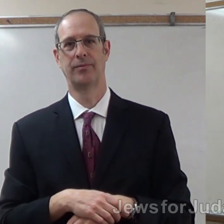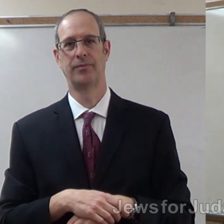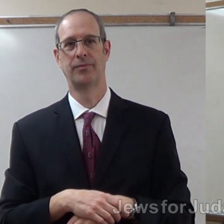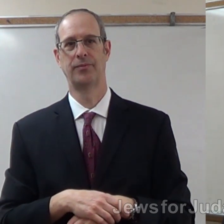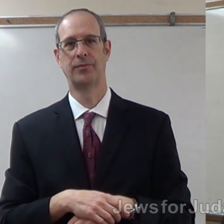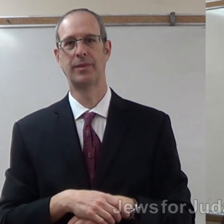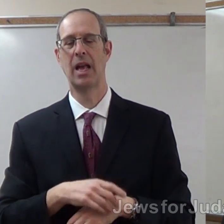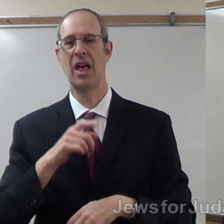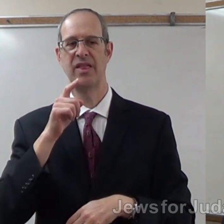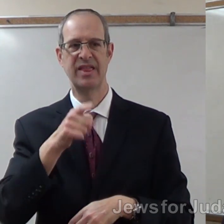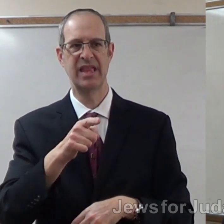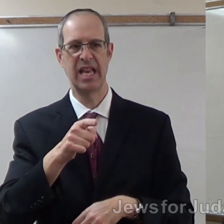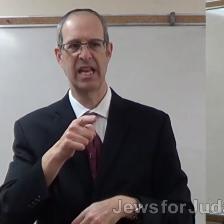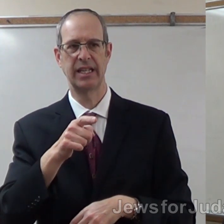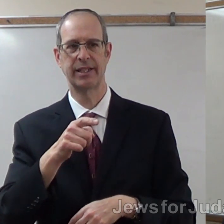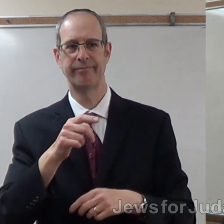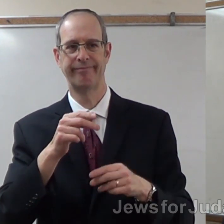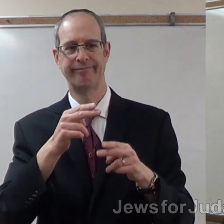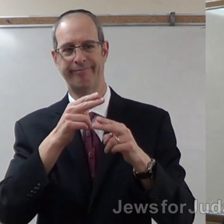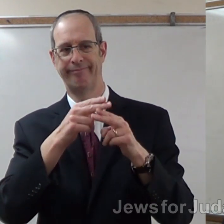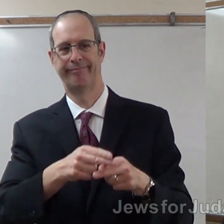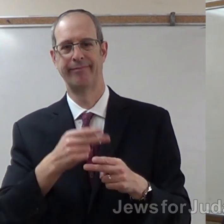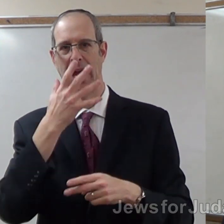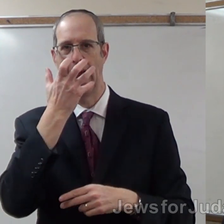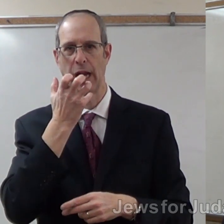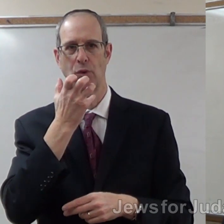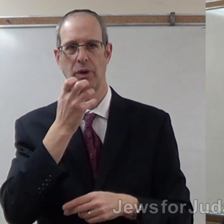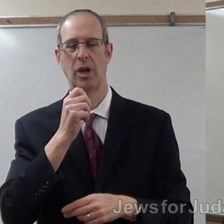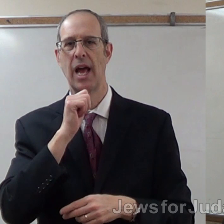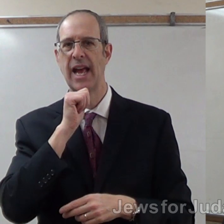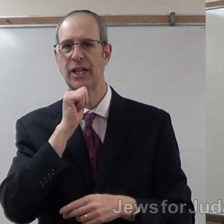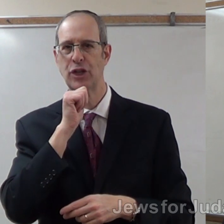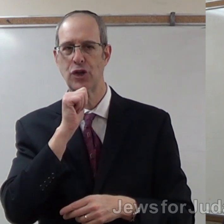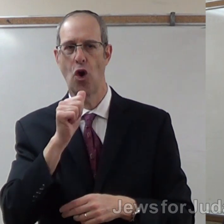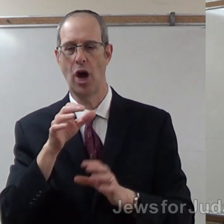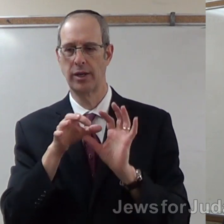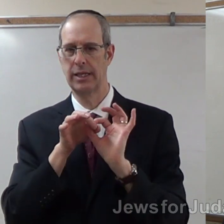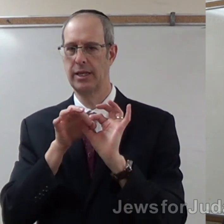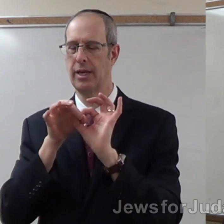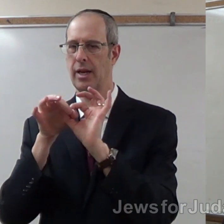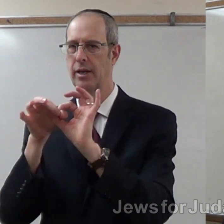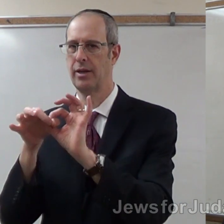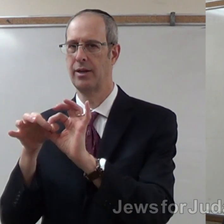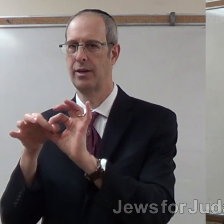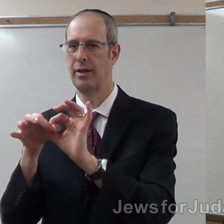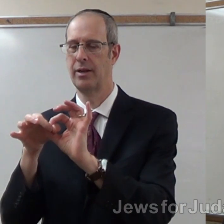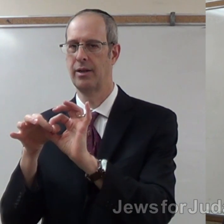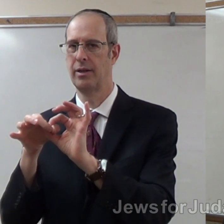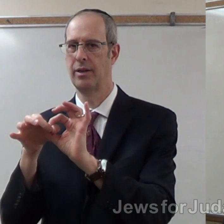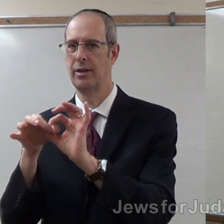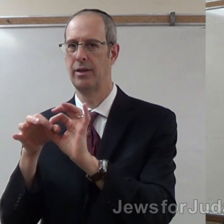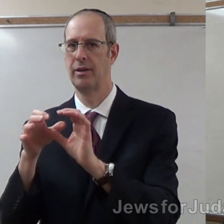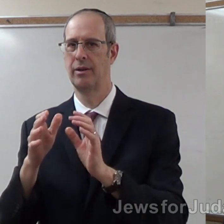Now, this kind of anger is not only related to